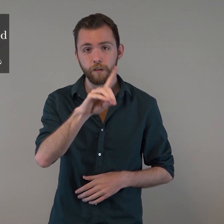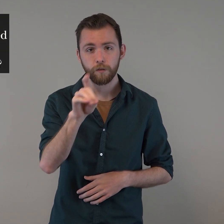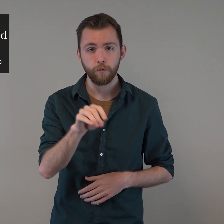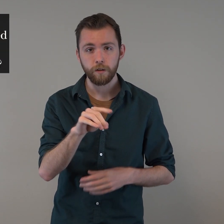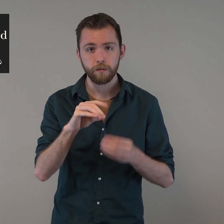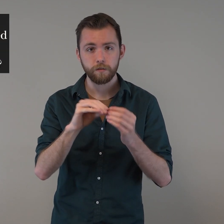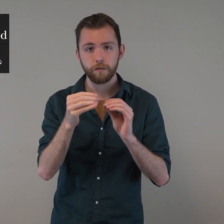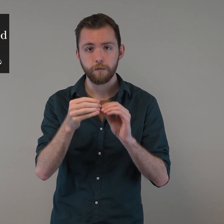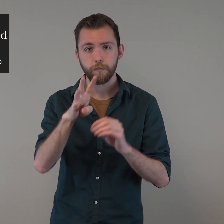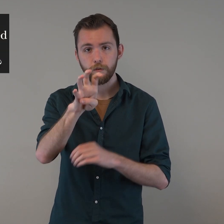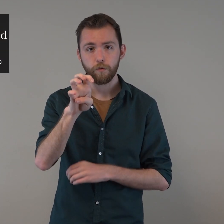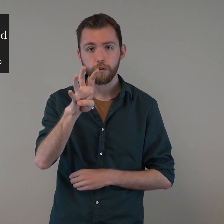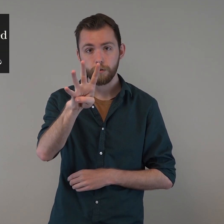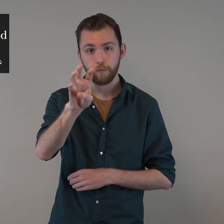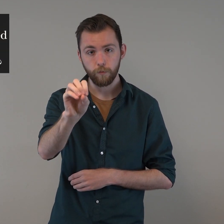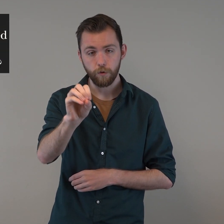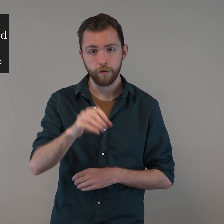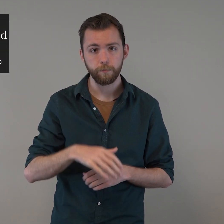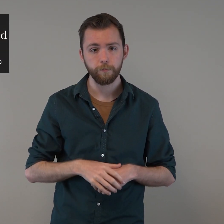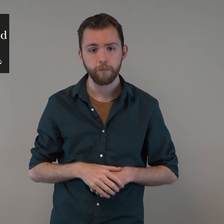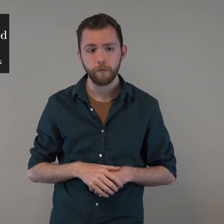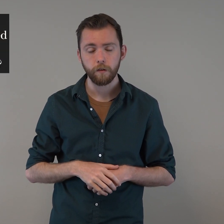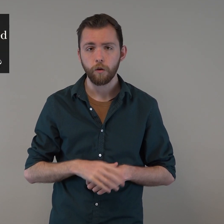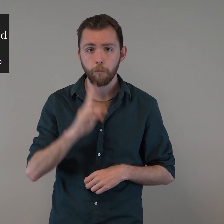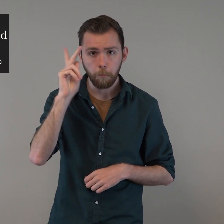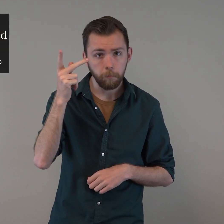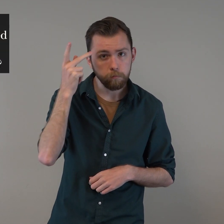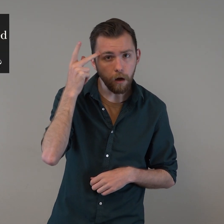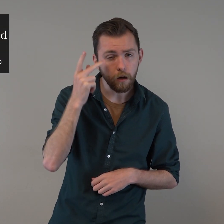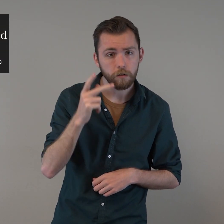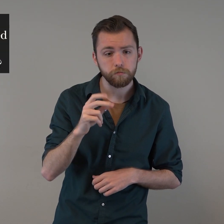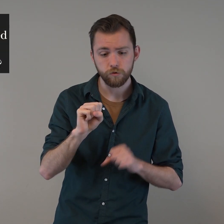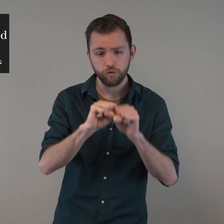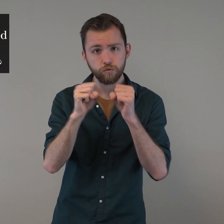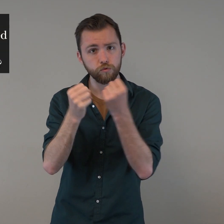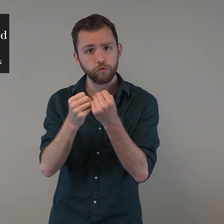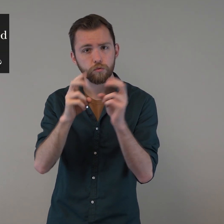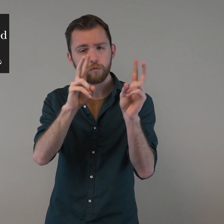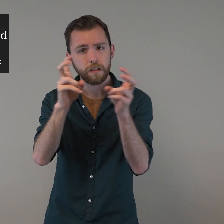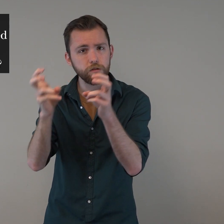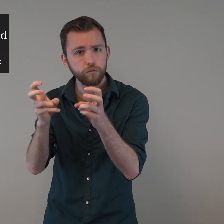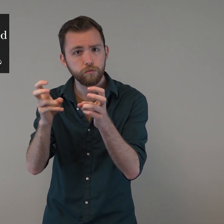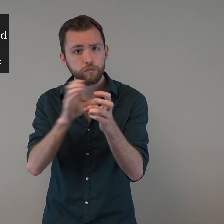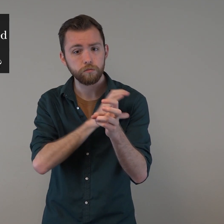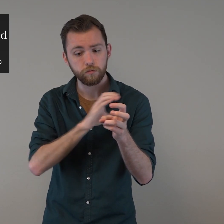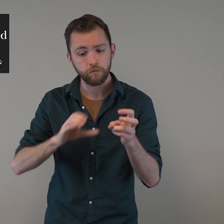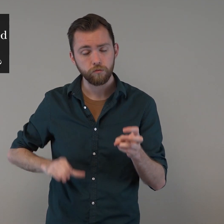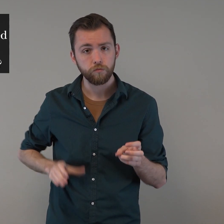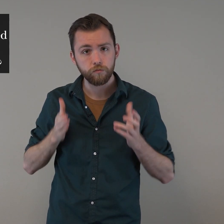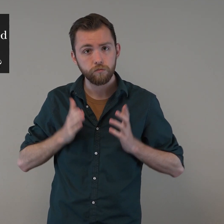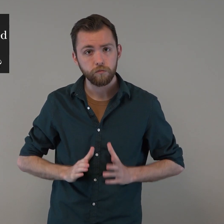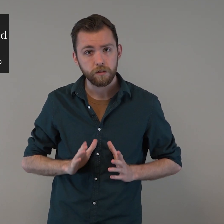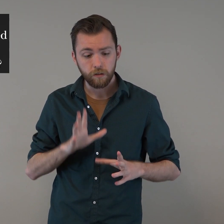Question 440 Are Christians obligated to become involved in politics and society?